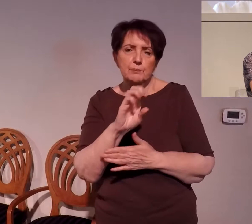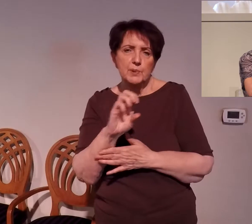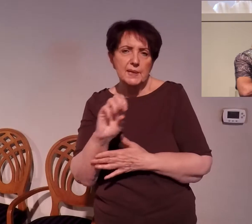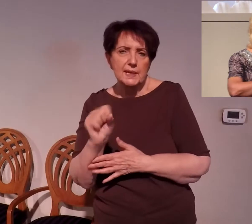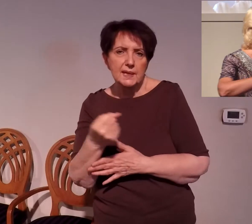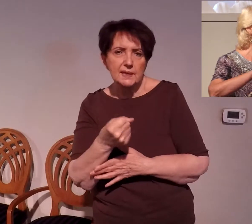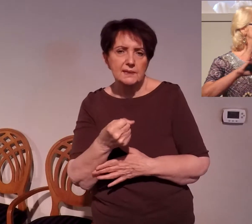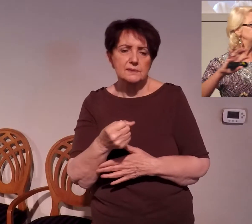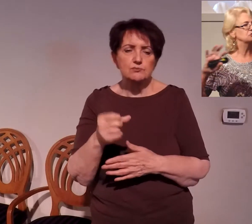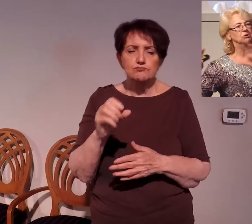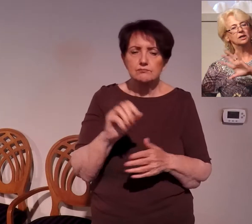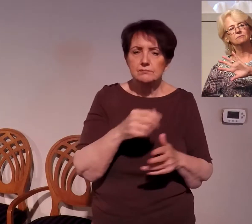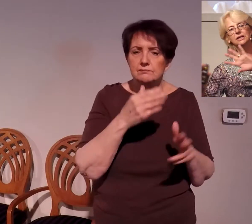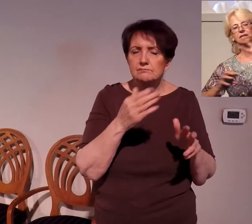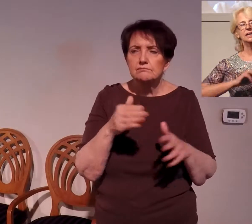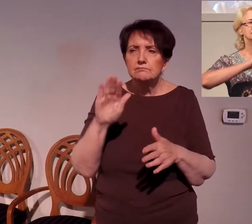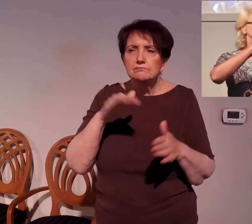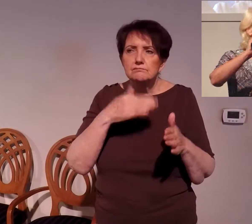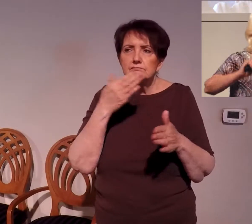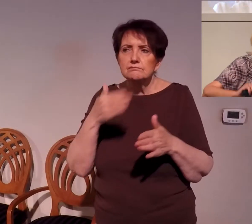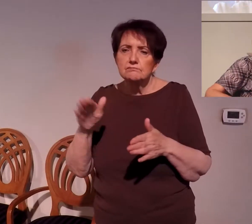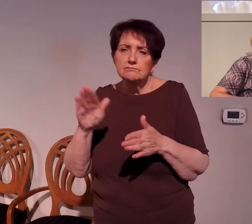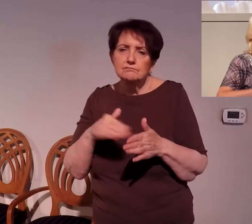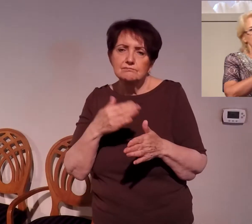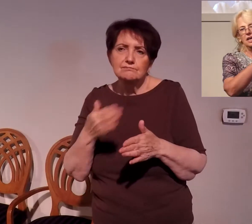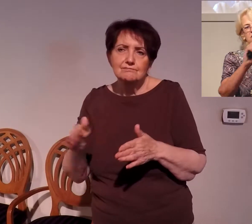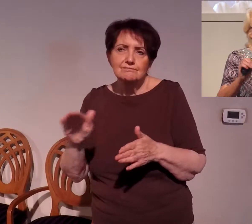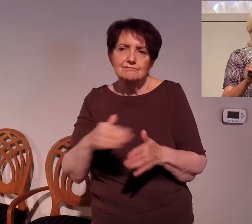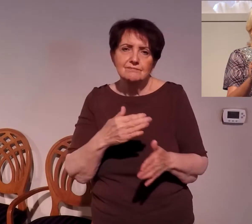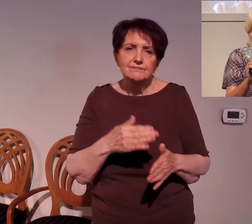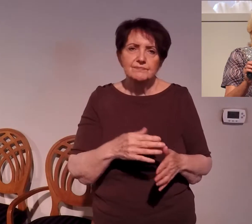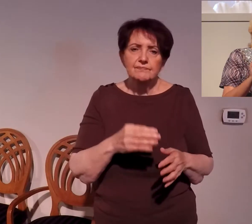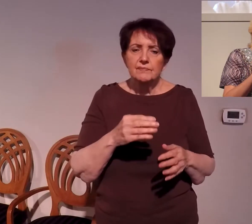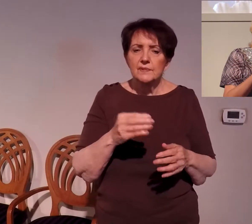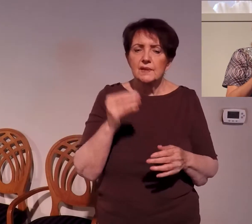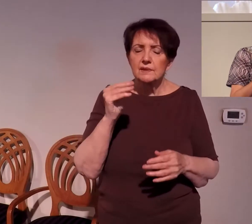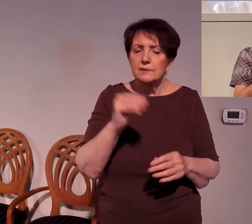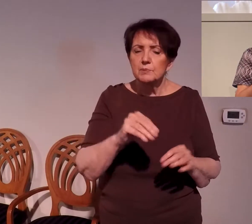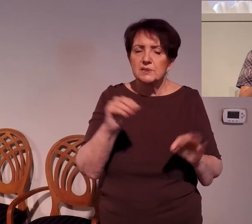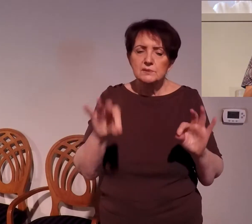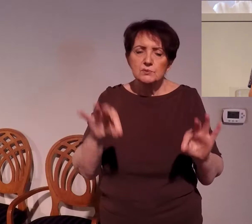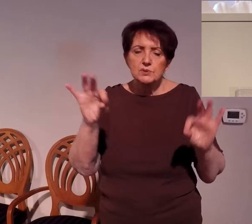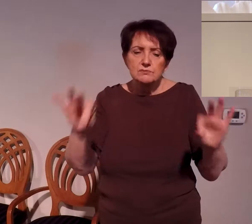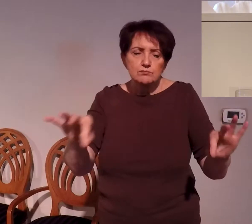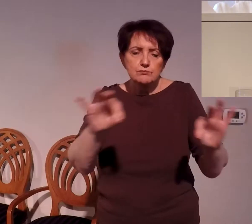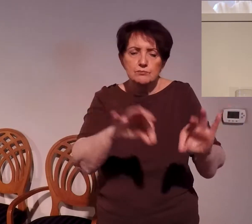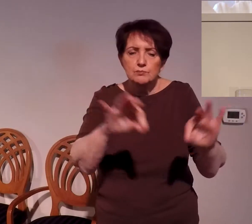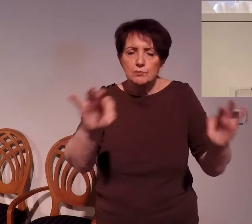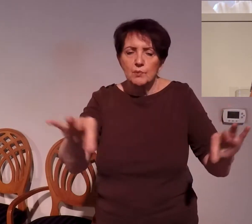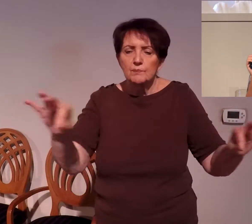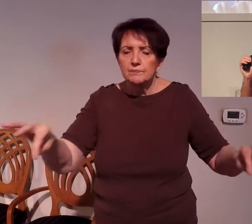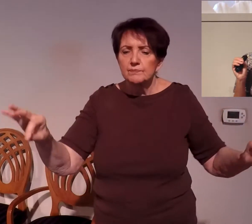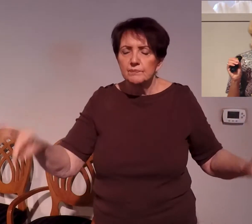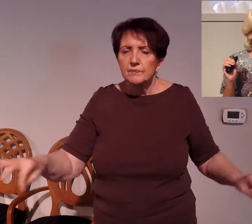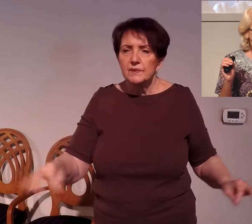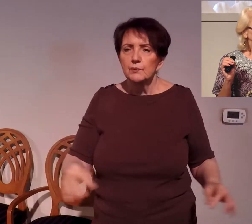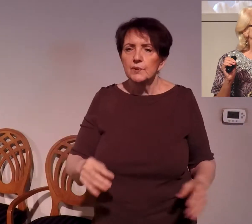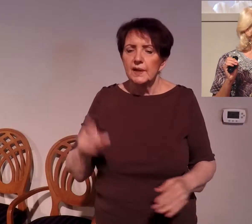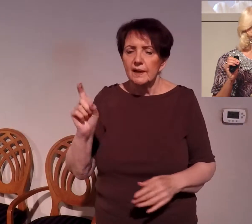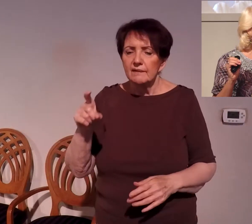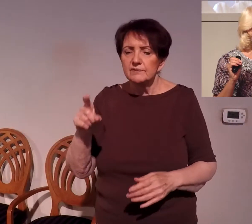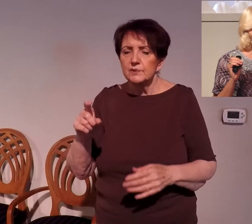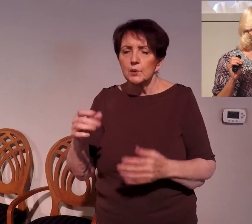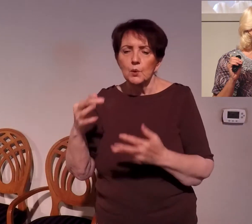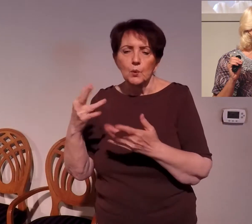buzzing with bees, and the bees were coming and getting the pollen, and sometimes we would have to wait for a bee to come out, and then we'd pluck the